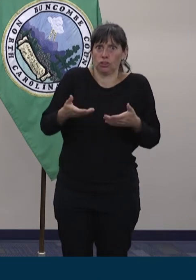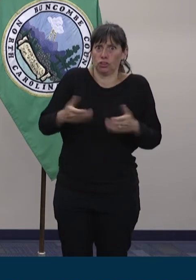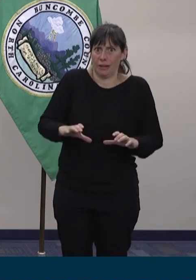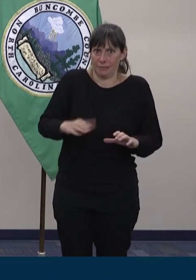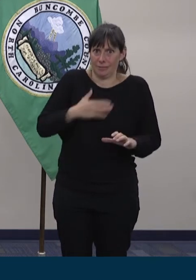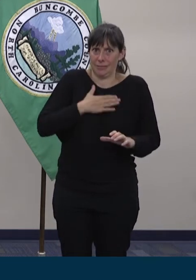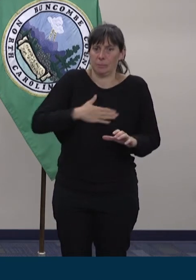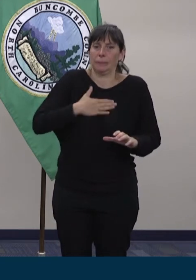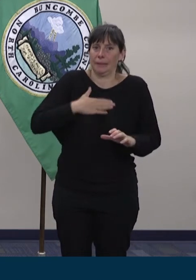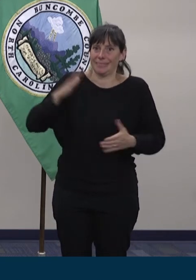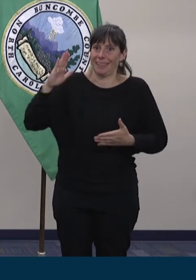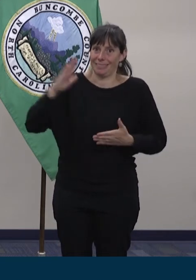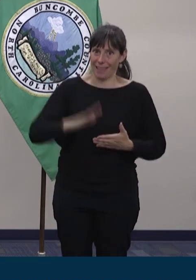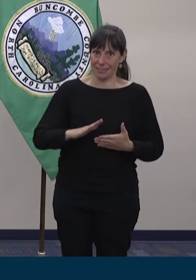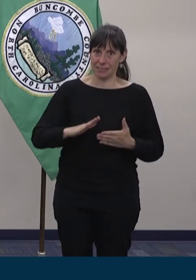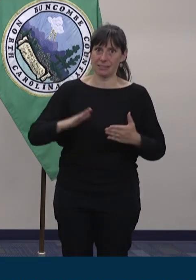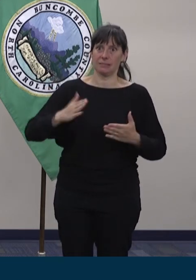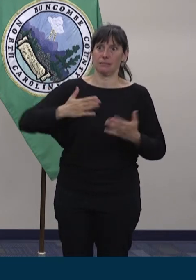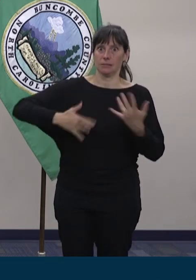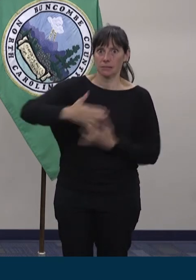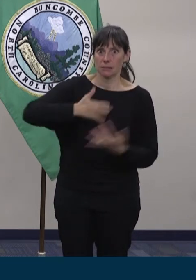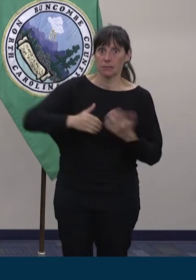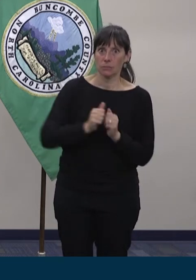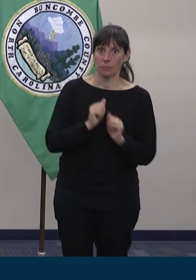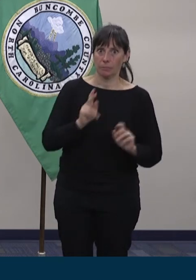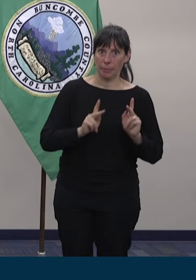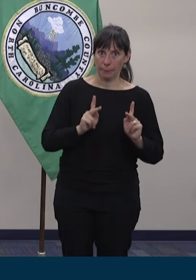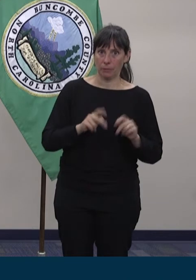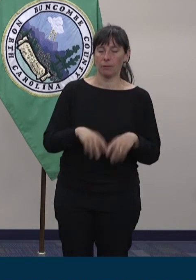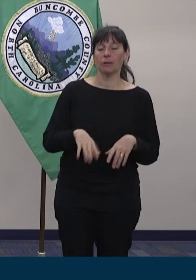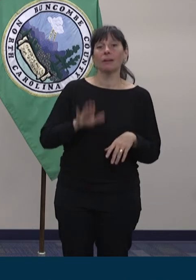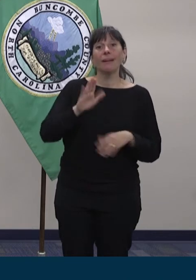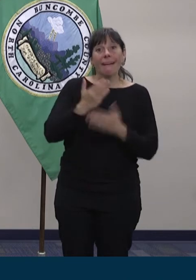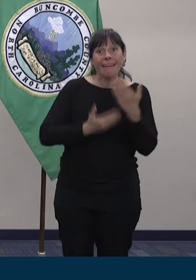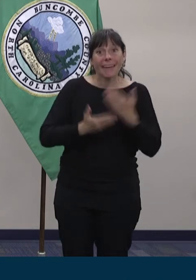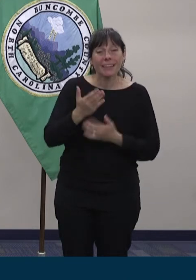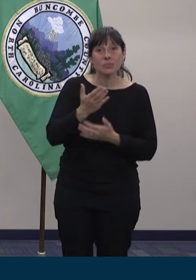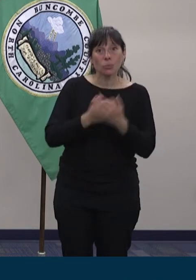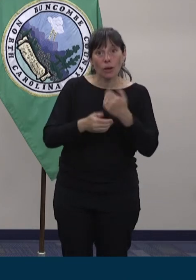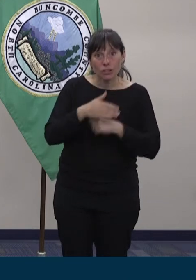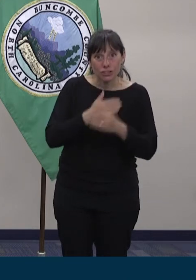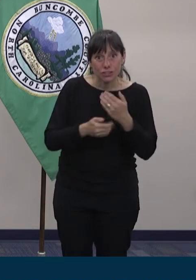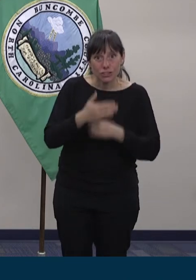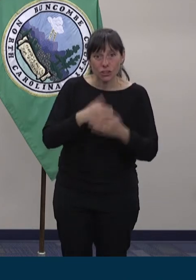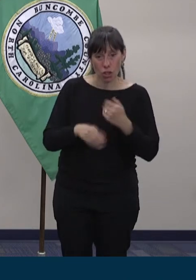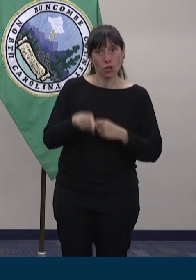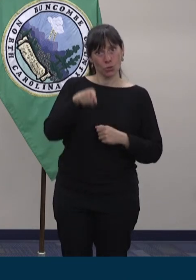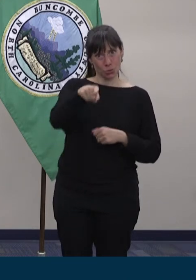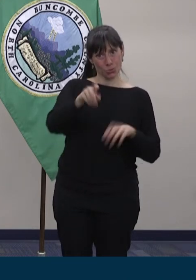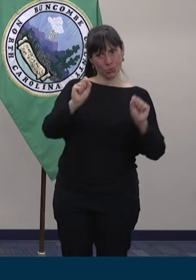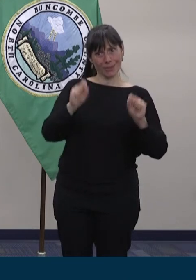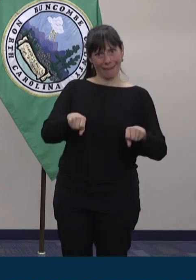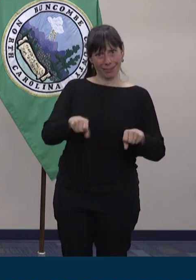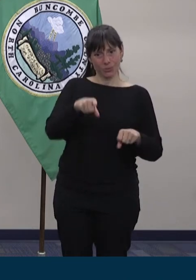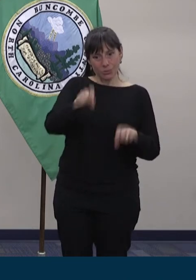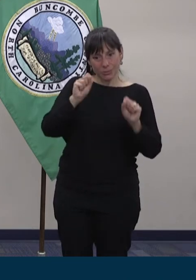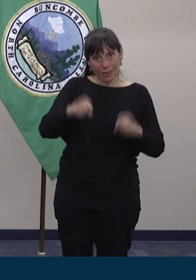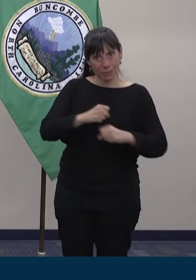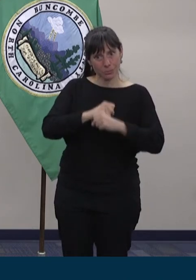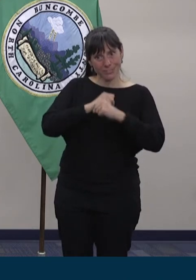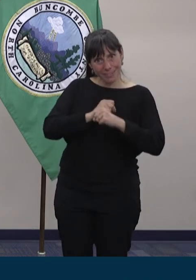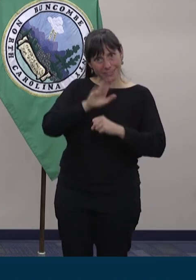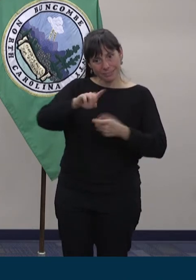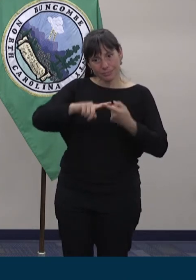lower, and wash your hands. You have the ability to protect your friends, your family,